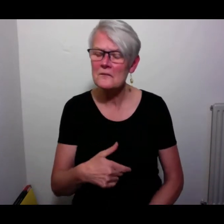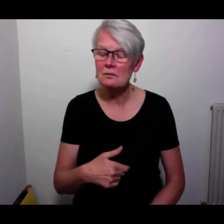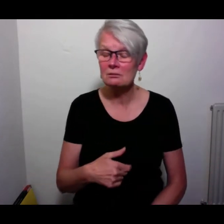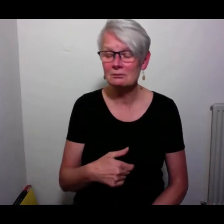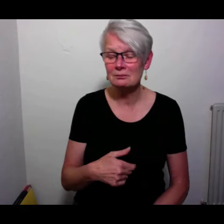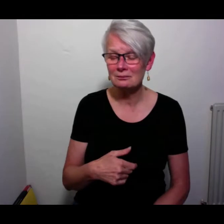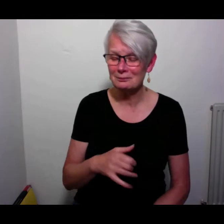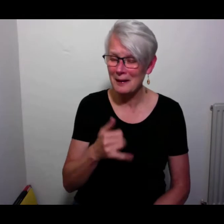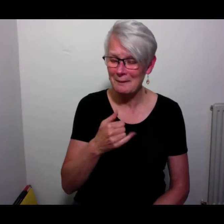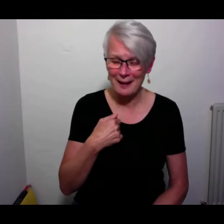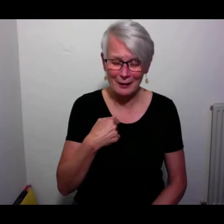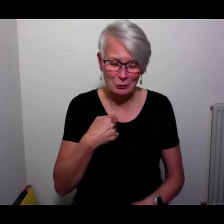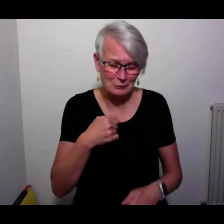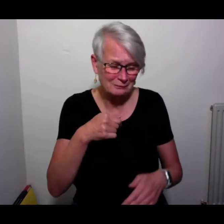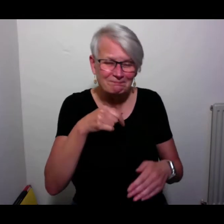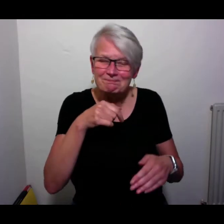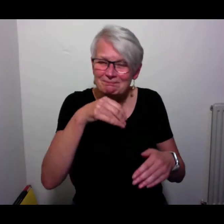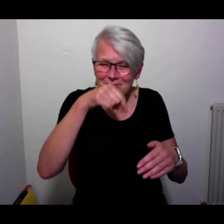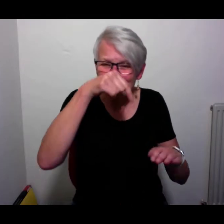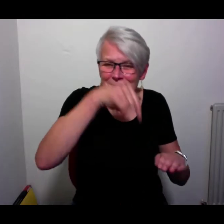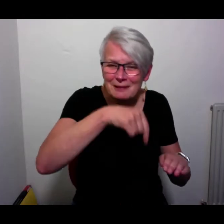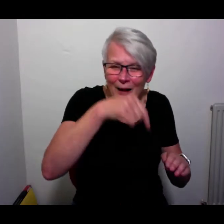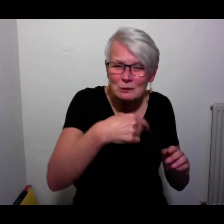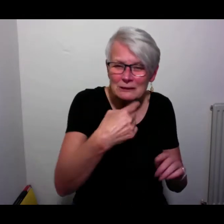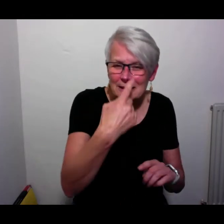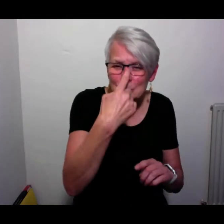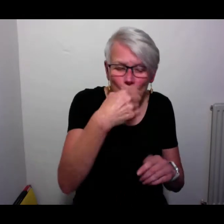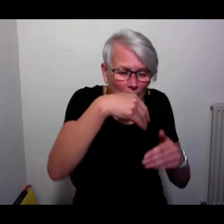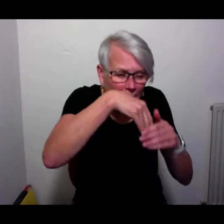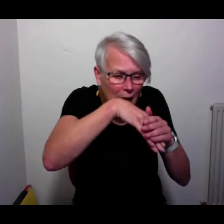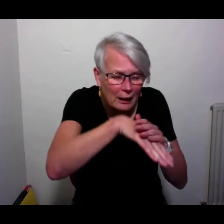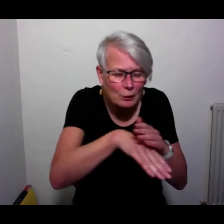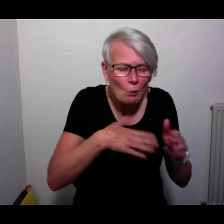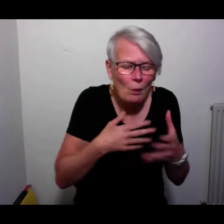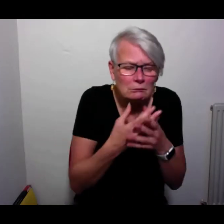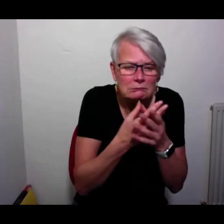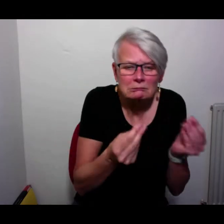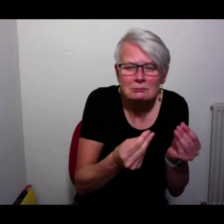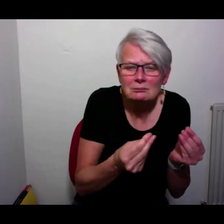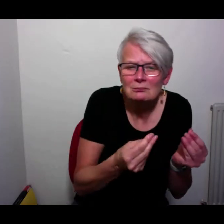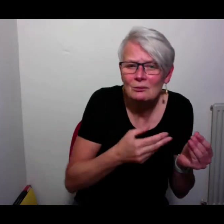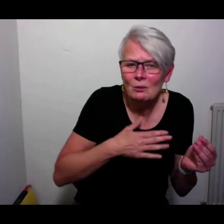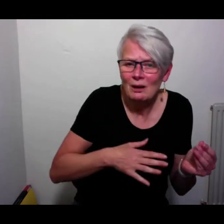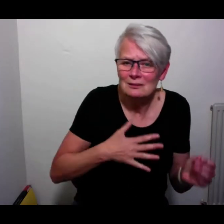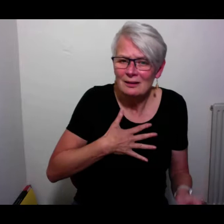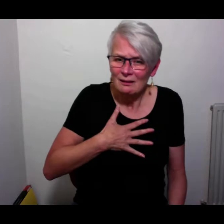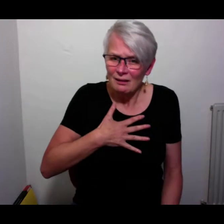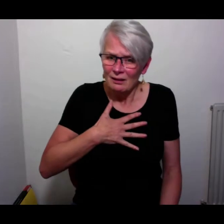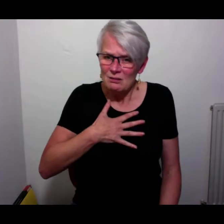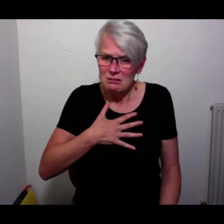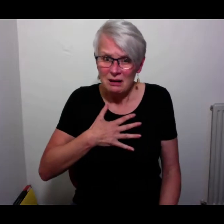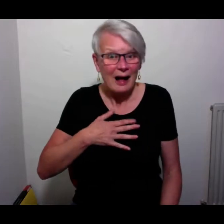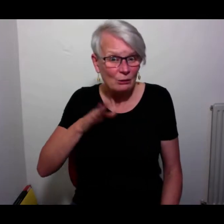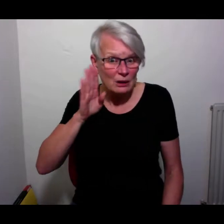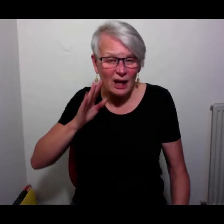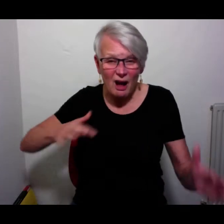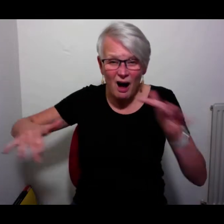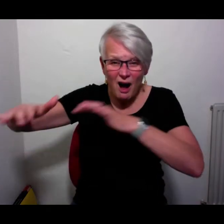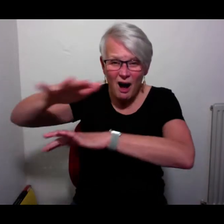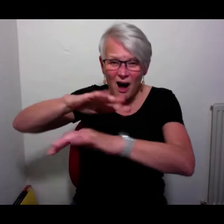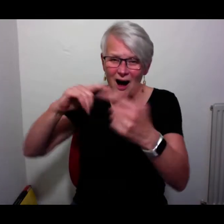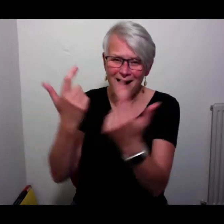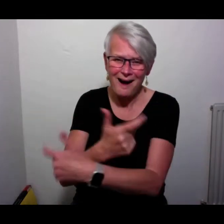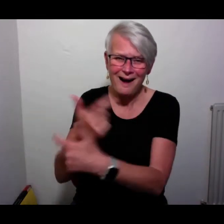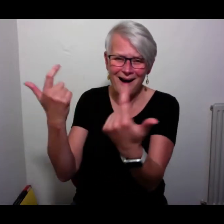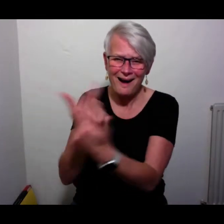Maybe I could just melt as I turned into the shadows of the downstairs loo. I could hear laughter fill the house